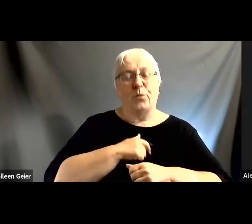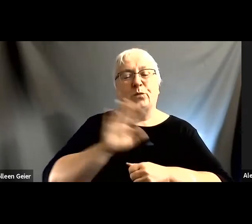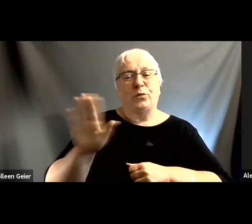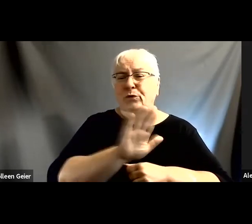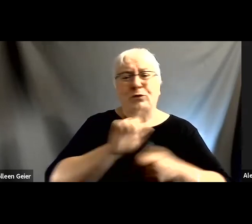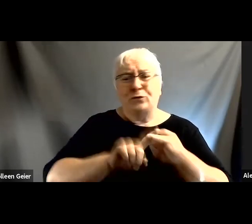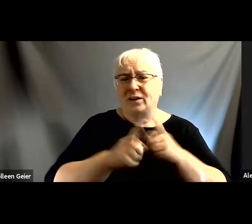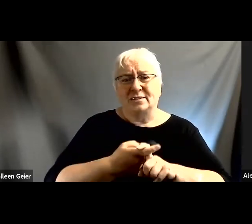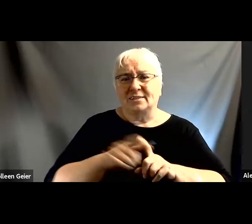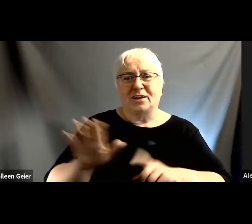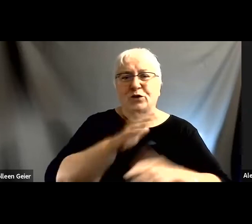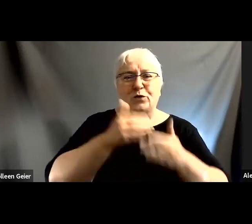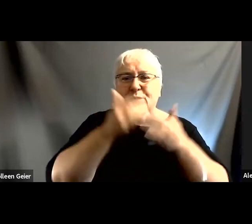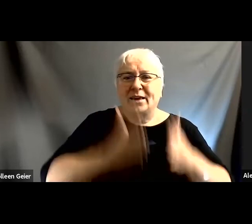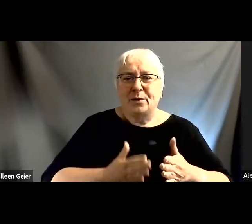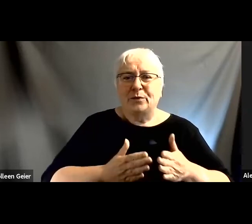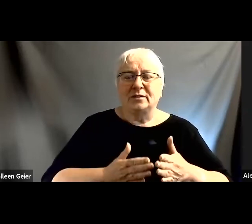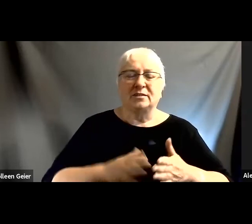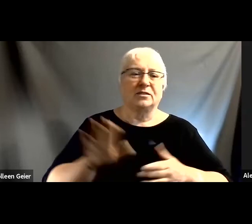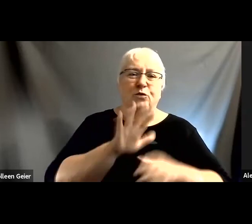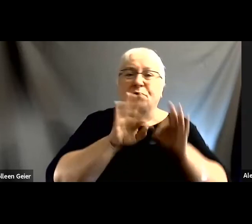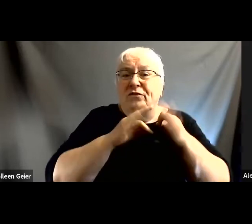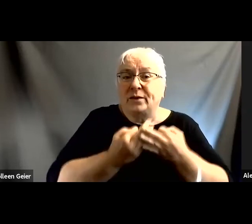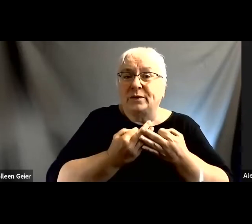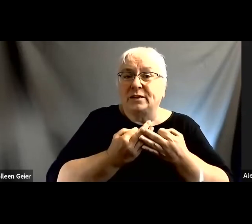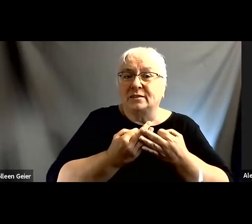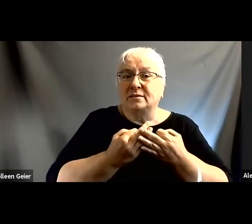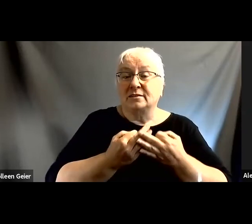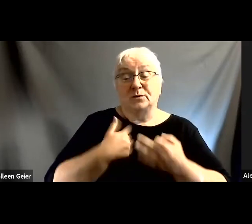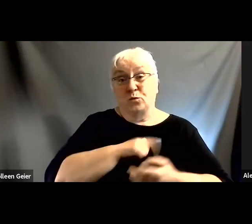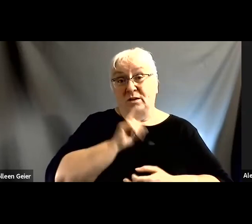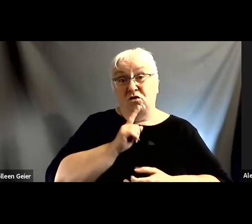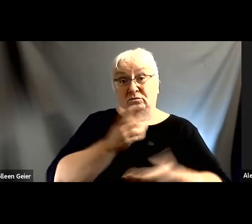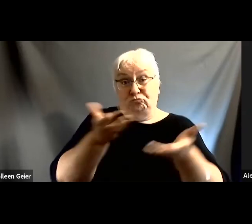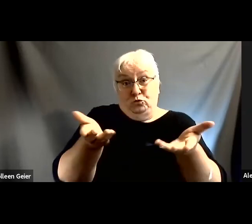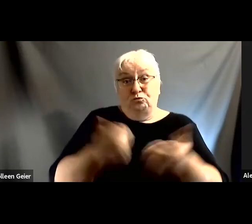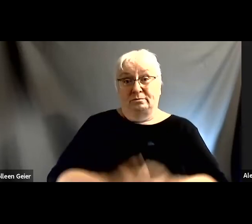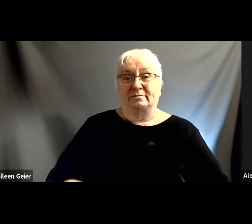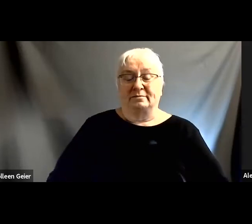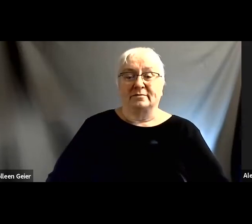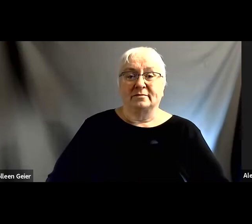your neighbors, and we are your loved ones. We are you.